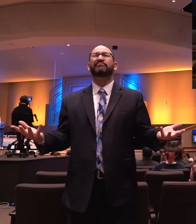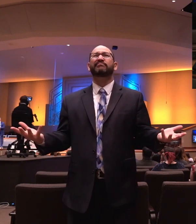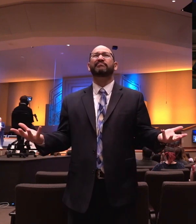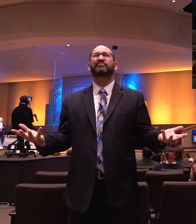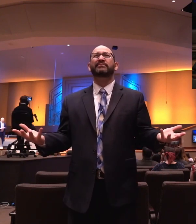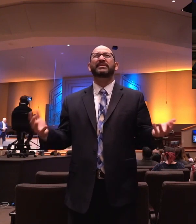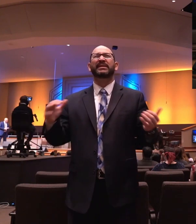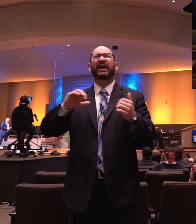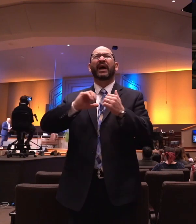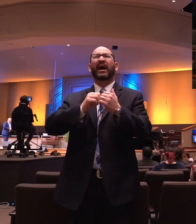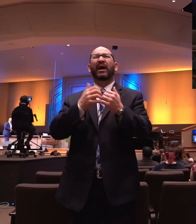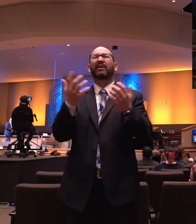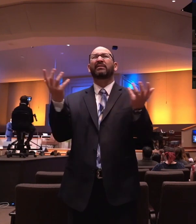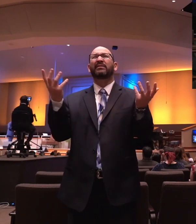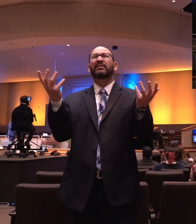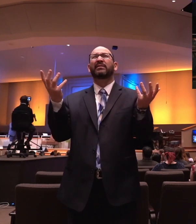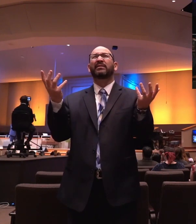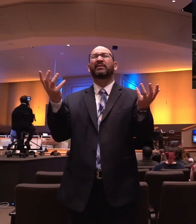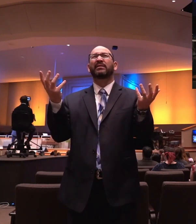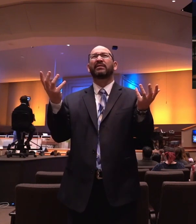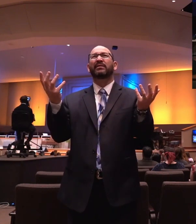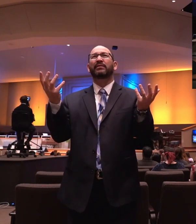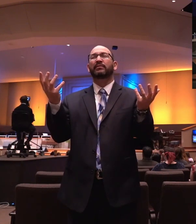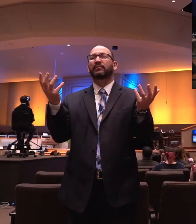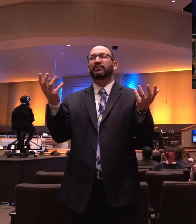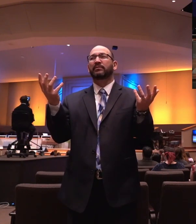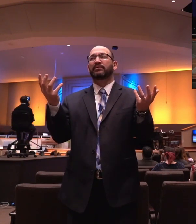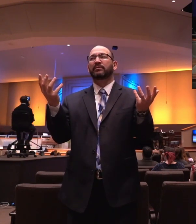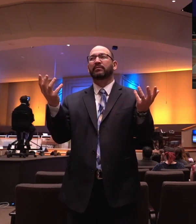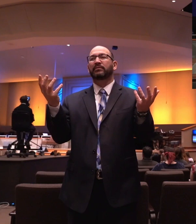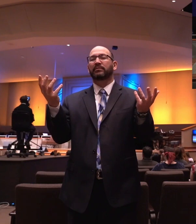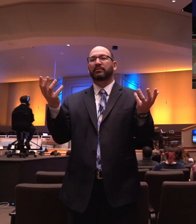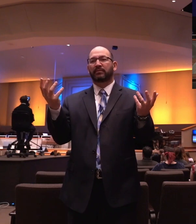What's going to happen? And I was,